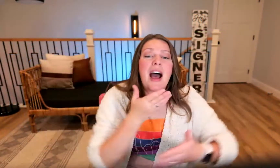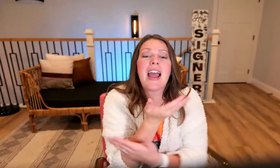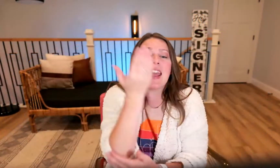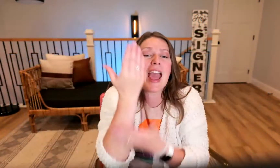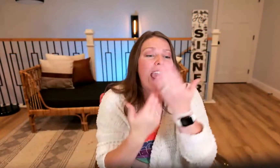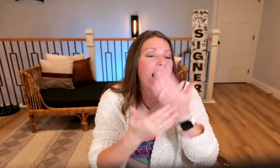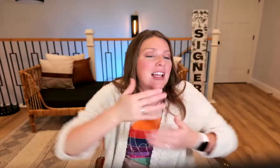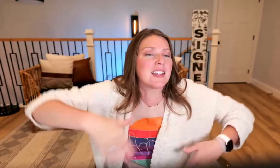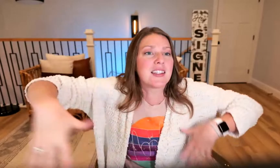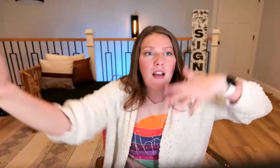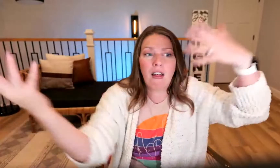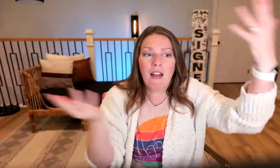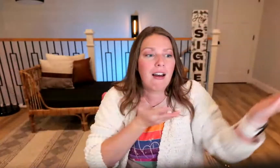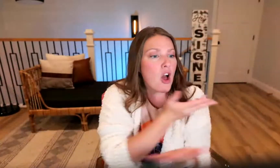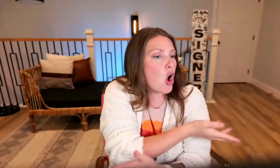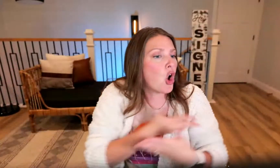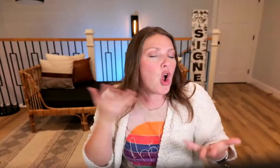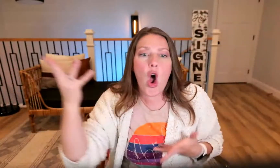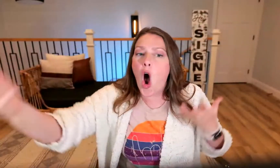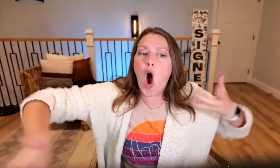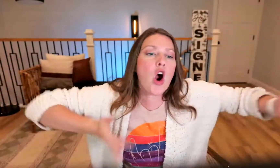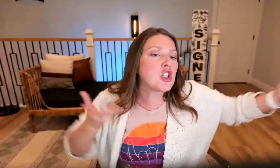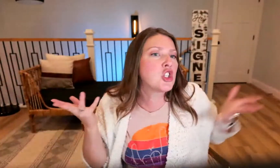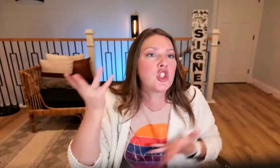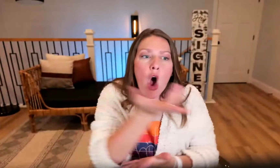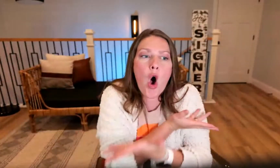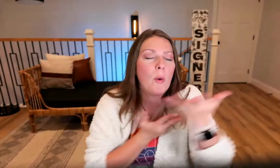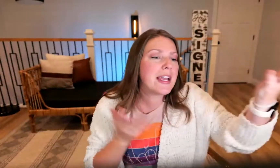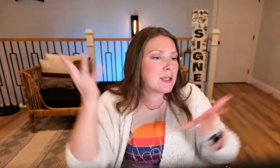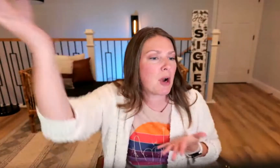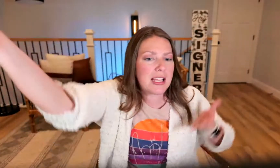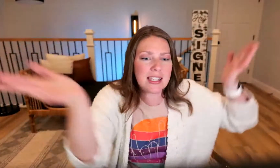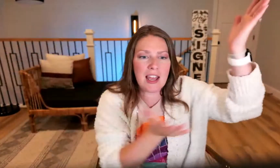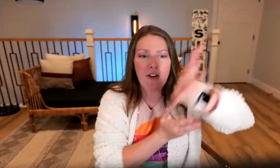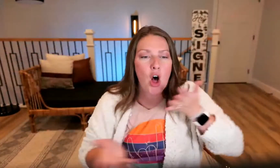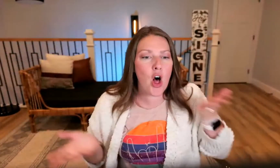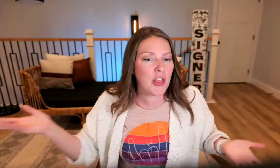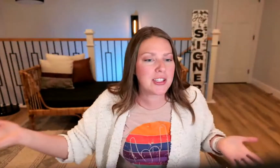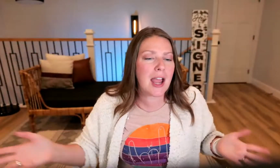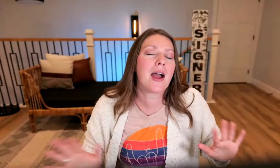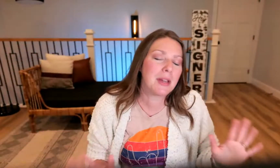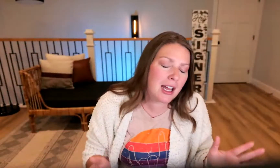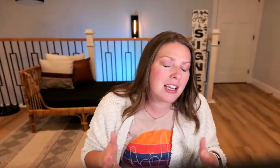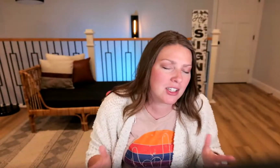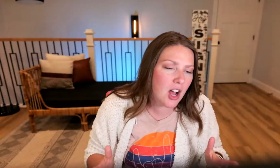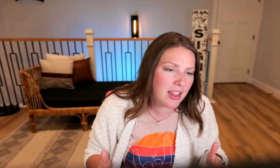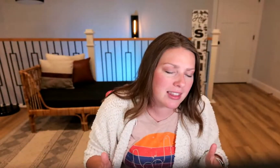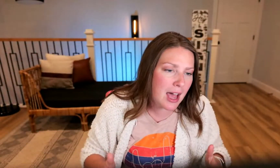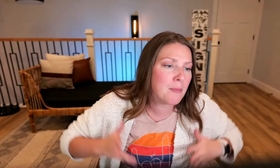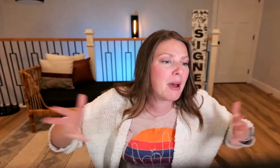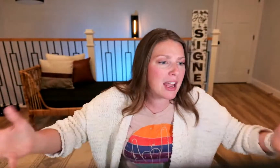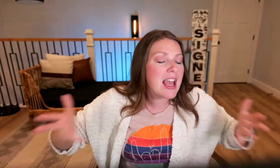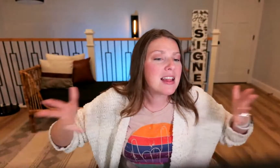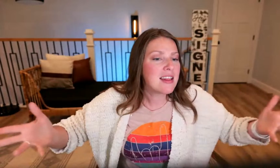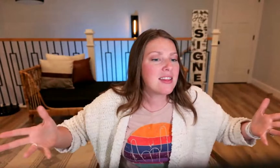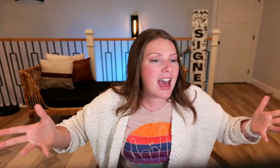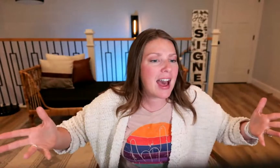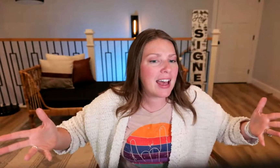My hands are so expressive all the time. I mean, it's not like that, but that